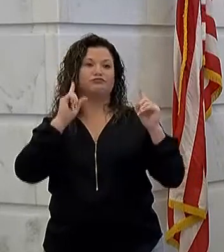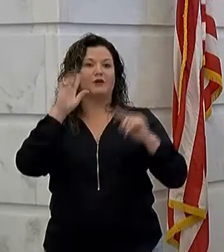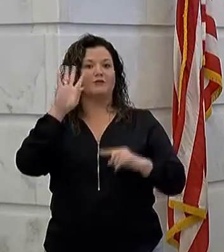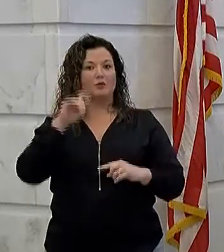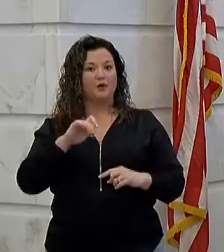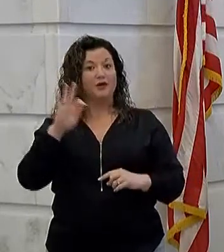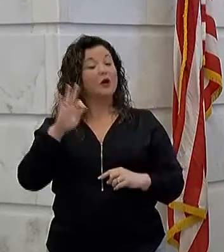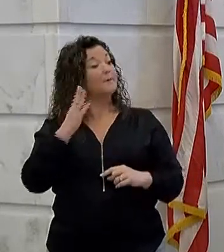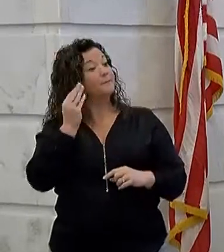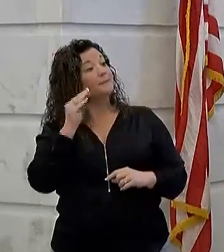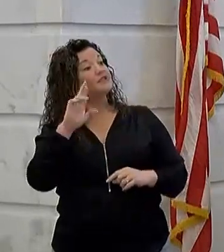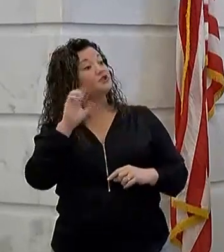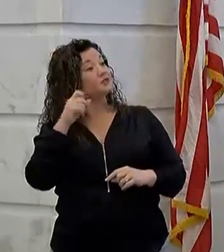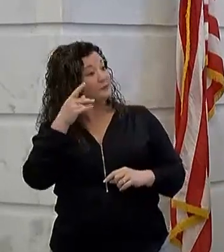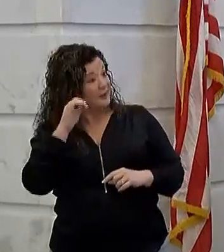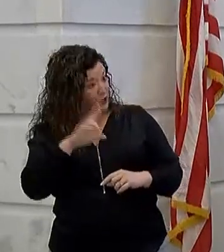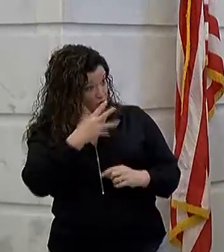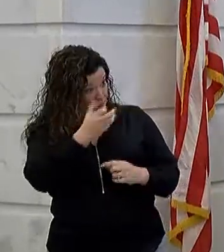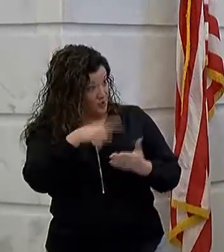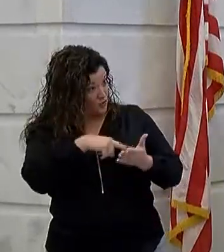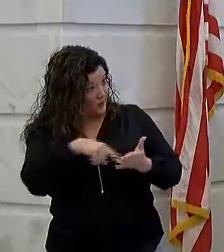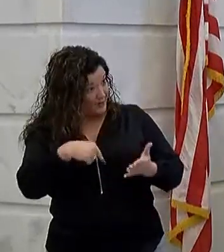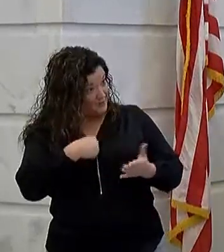Mr. Speaker, you can correct me if I'm wrong.